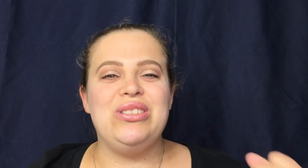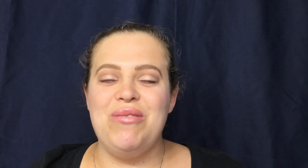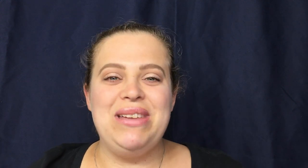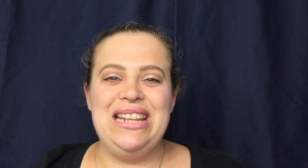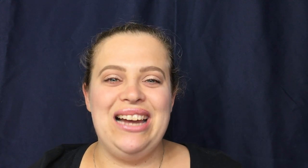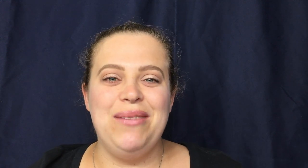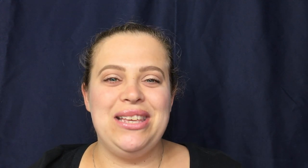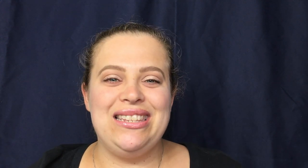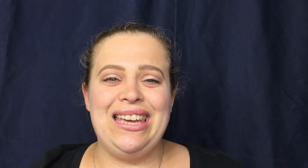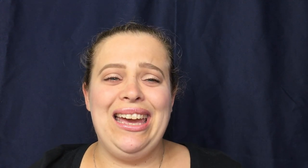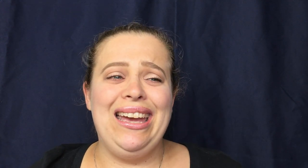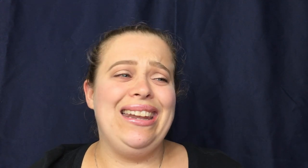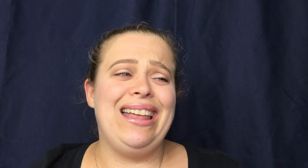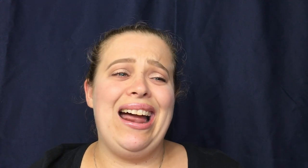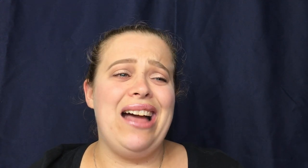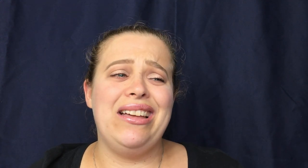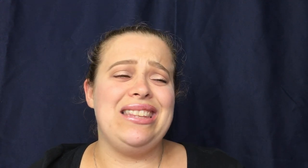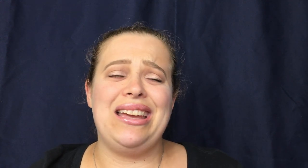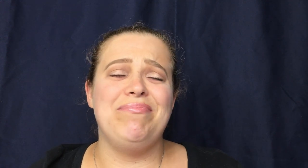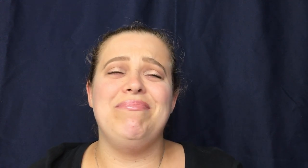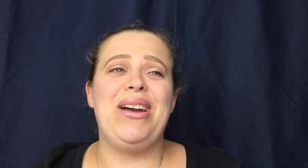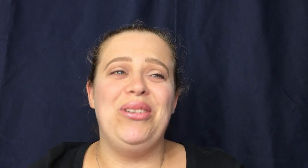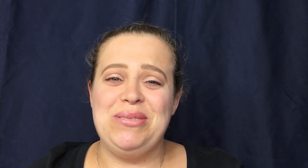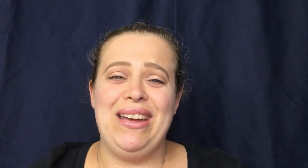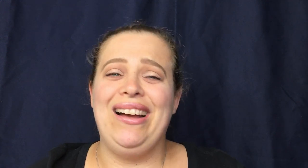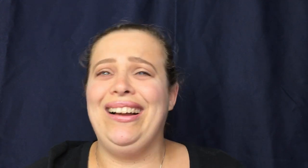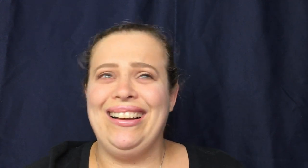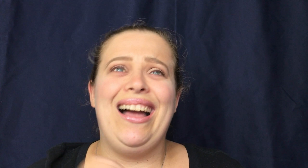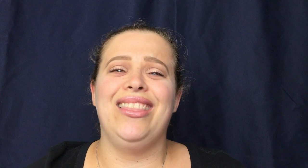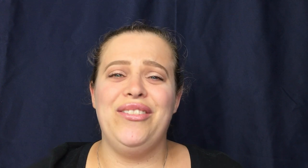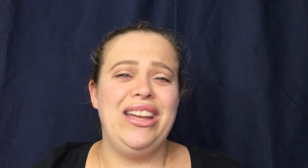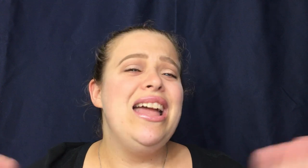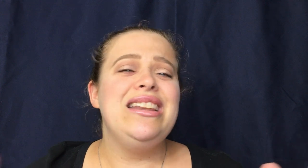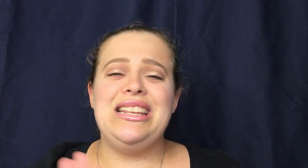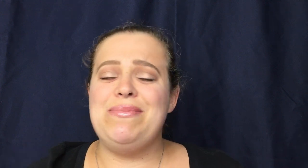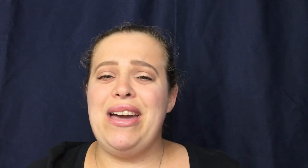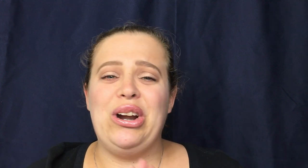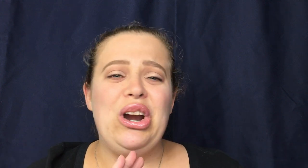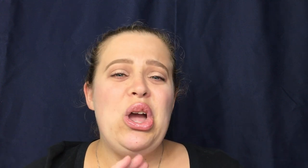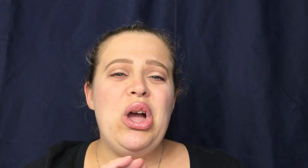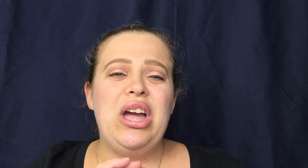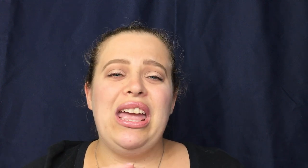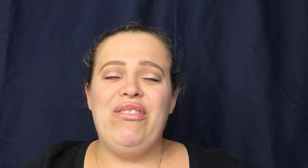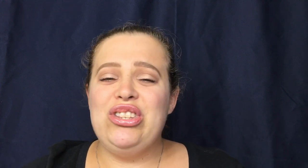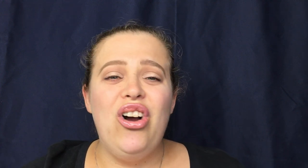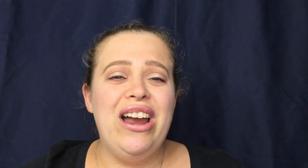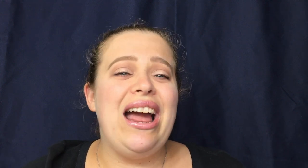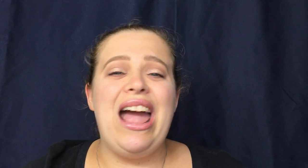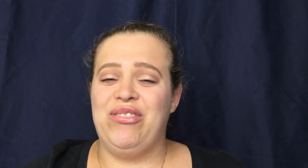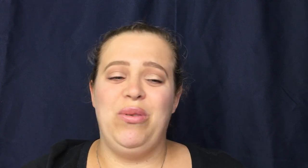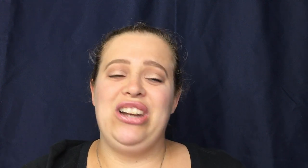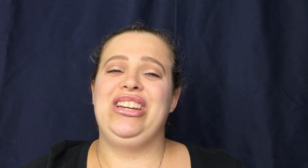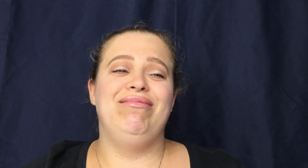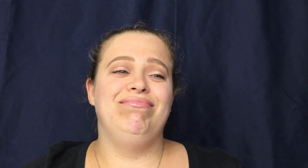so many times as a kid. That's like my ultimate. Oh, I love it. Doesn't matter if it's on, I have to watch it,